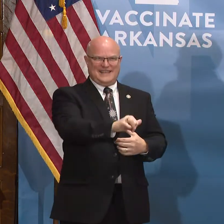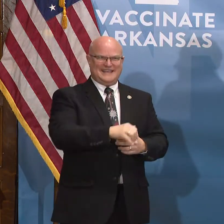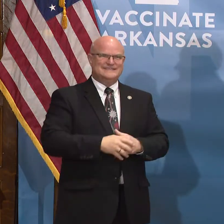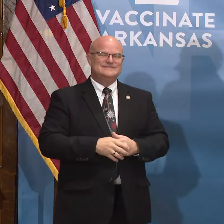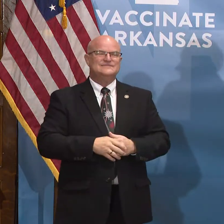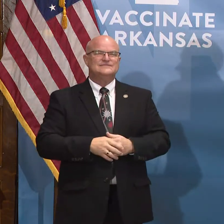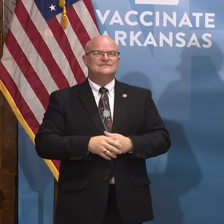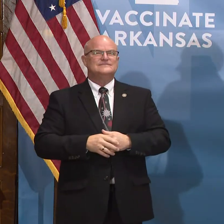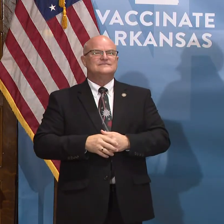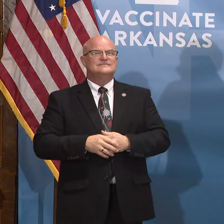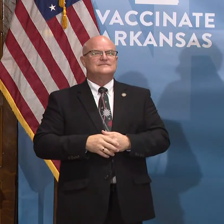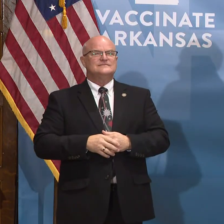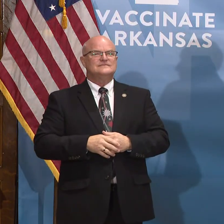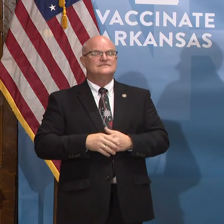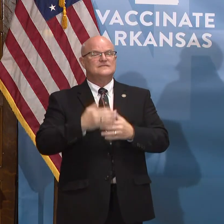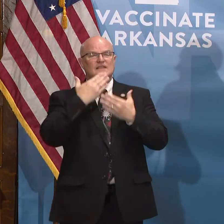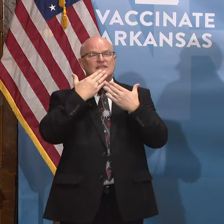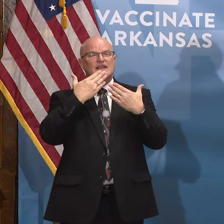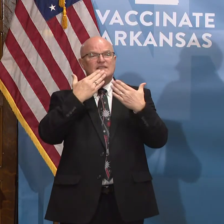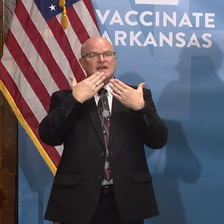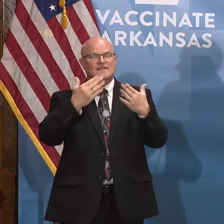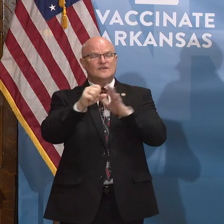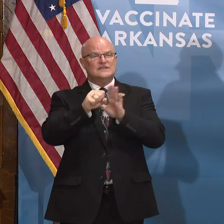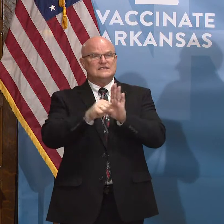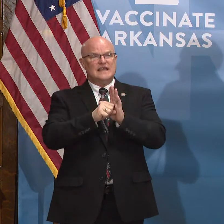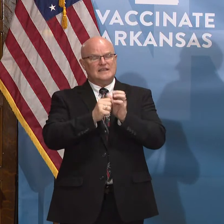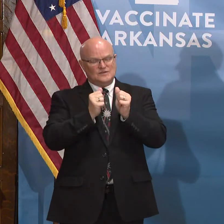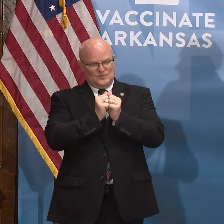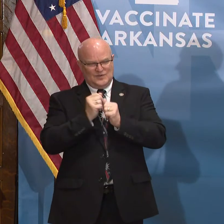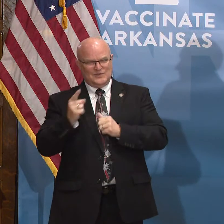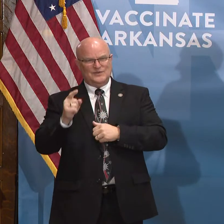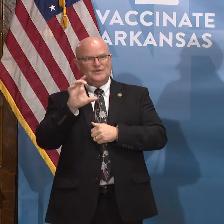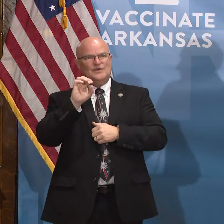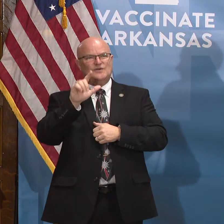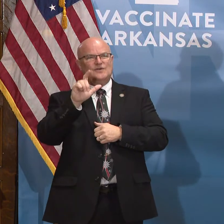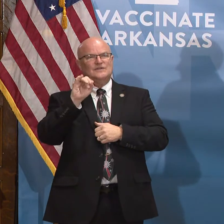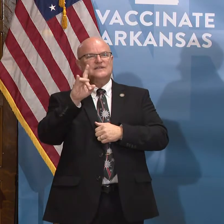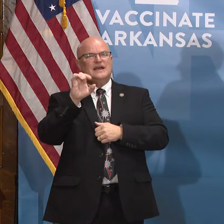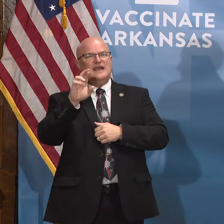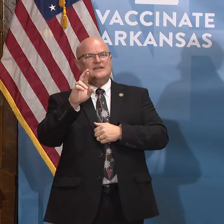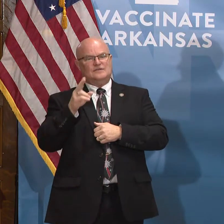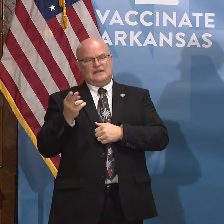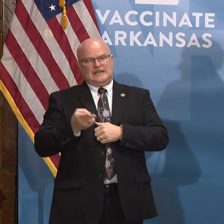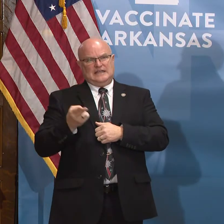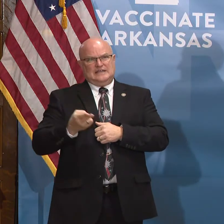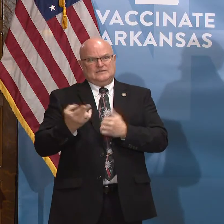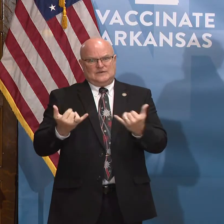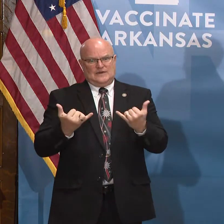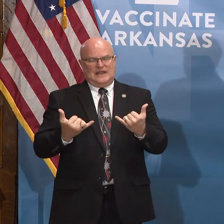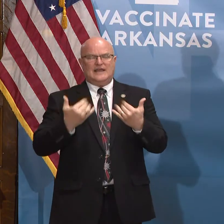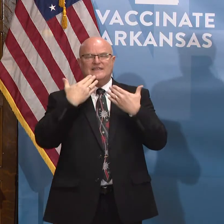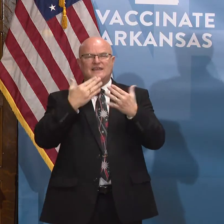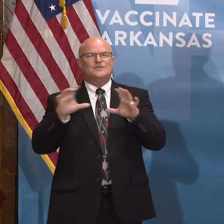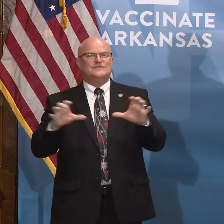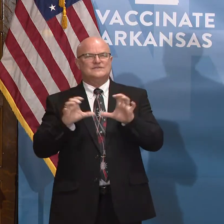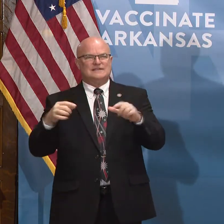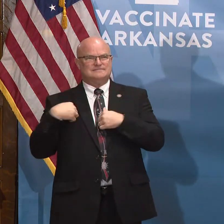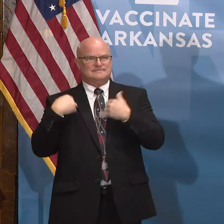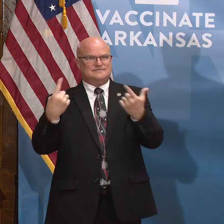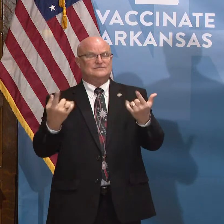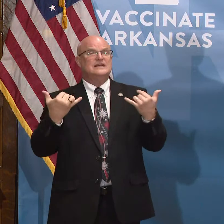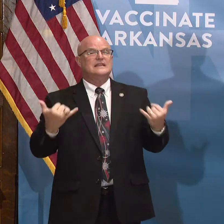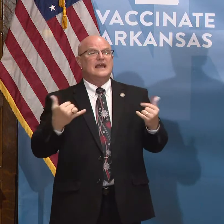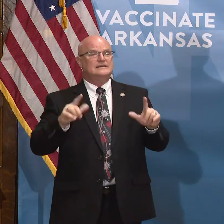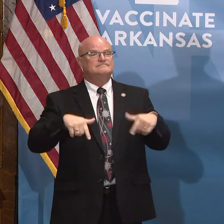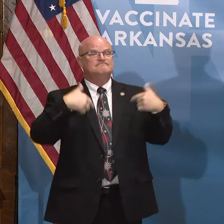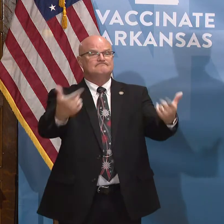well. But the gratitude of the state goes with you during this critical time in our history and what you've done, Rob. With that,